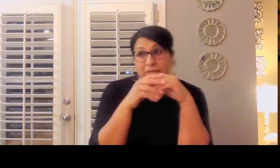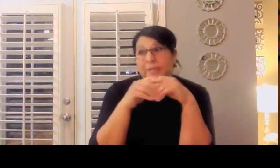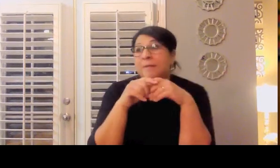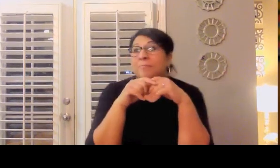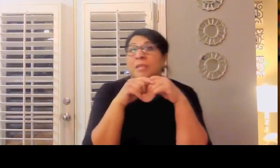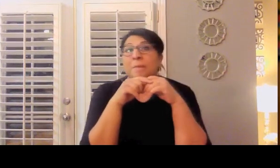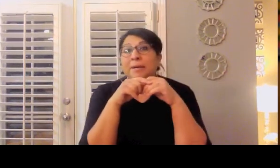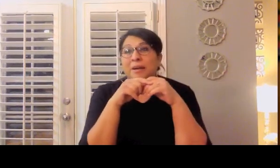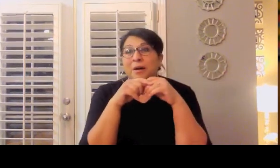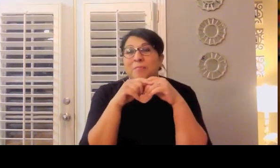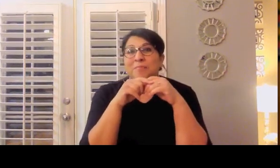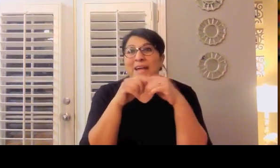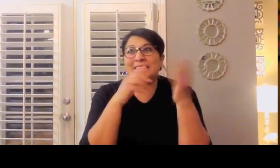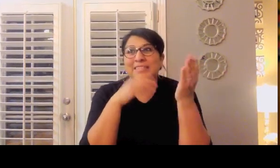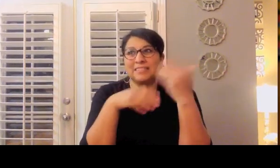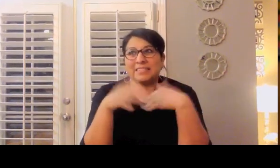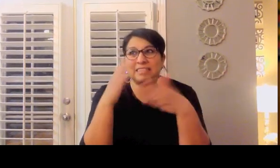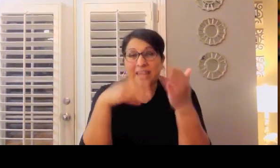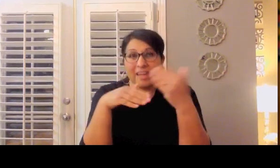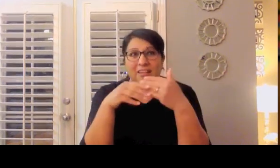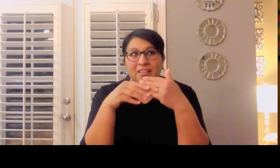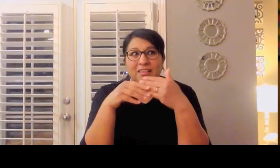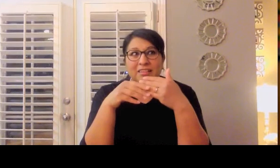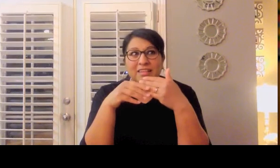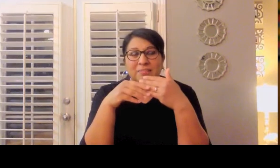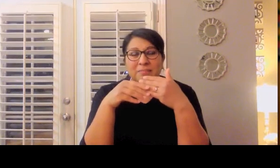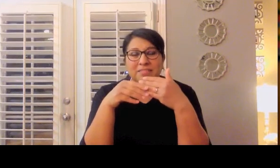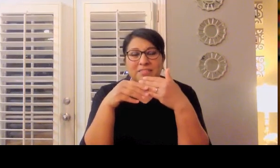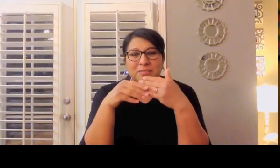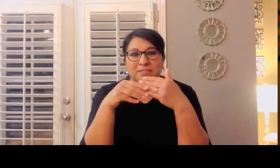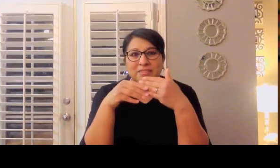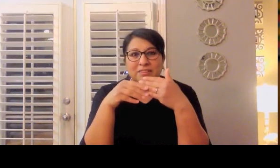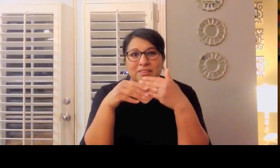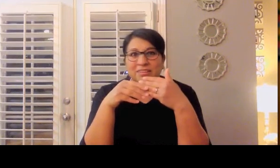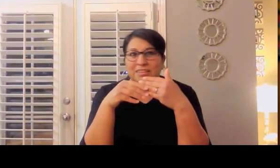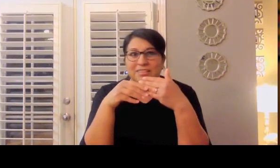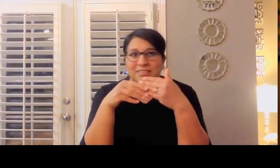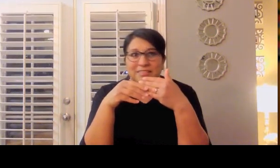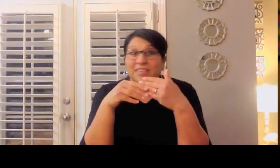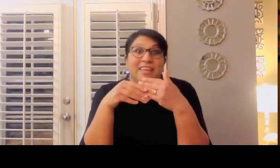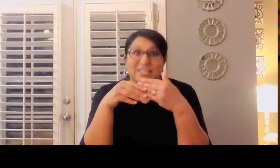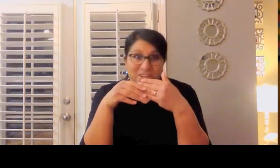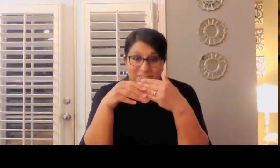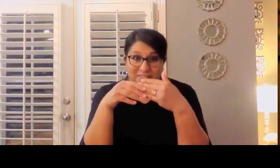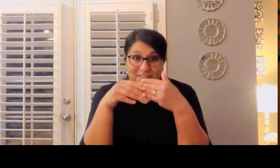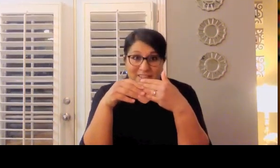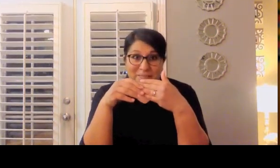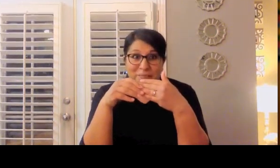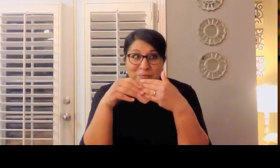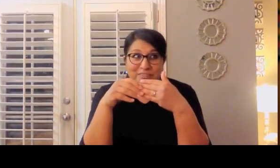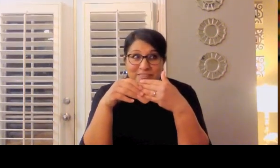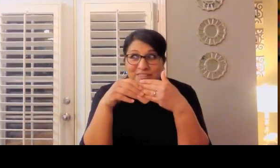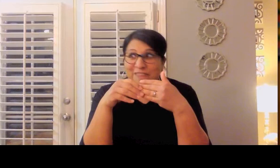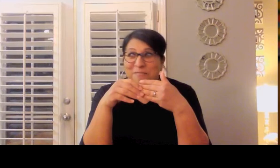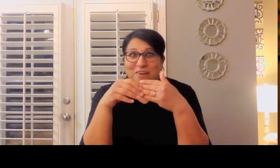summer anyway, but I can tell that the business was still this, nothing had changed. Like people